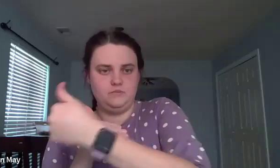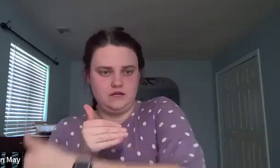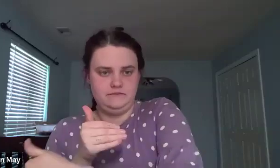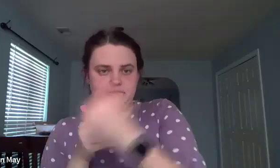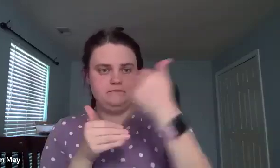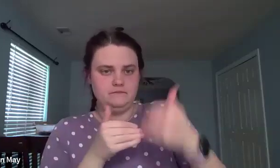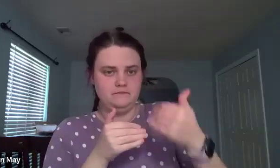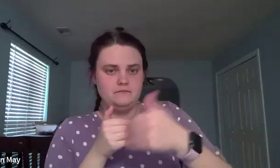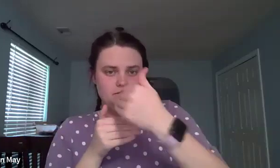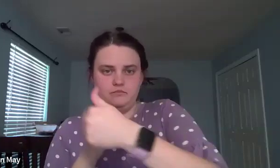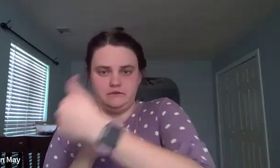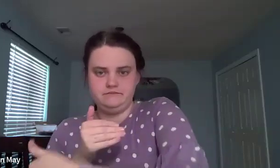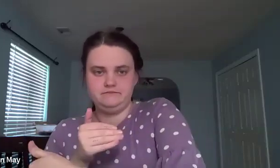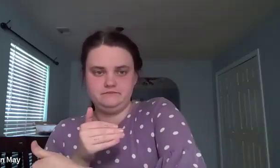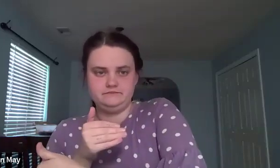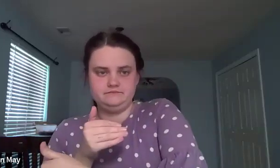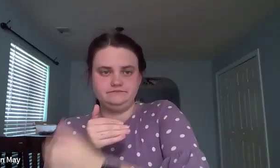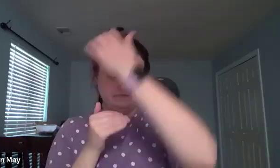bread, bread.